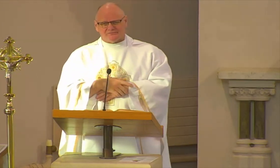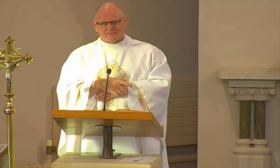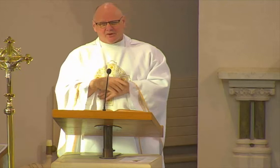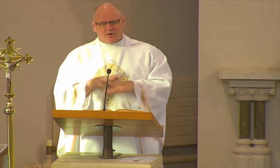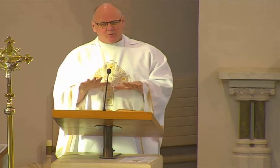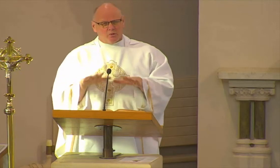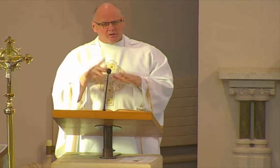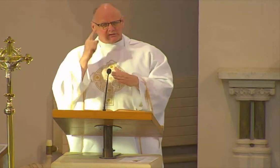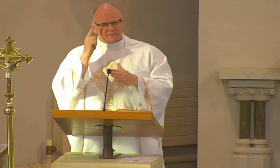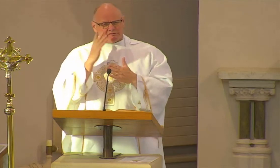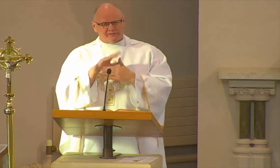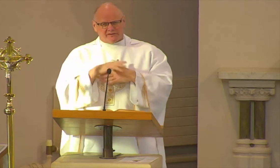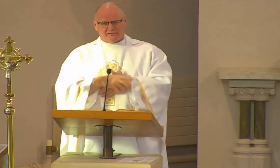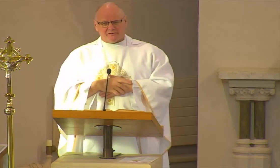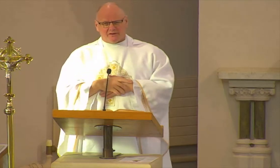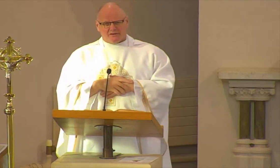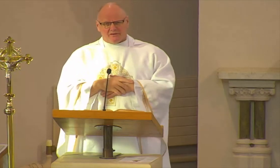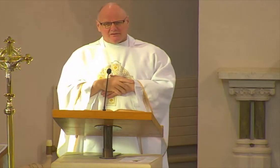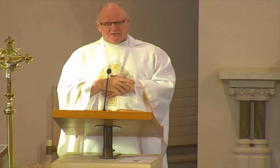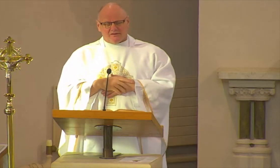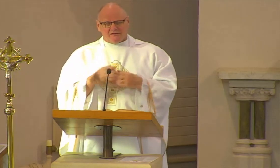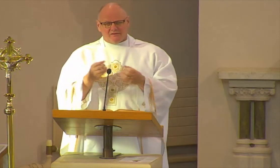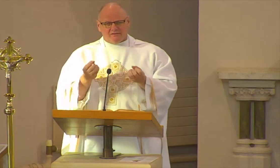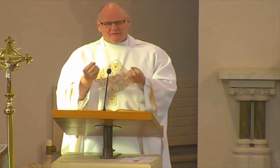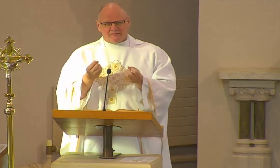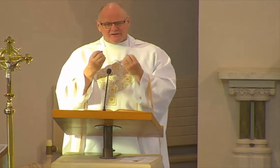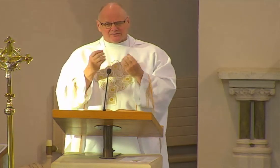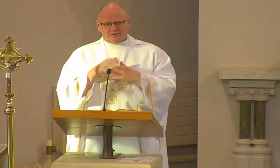Our wonderful faith feeds us